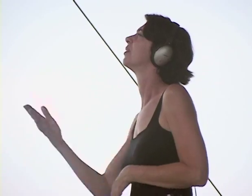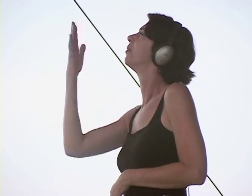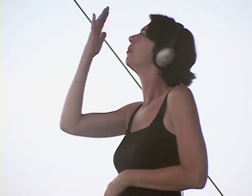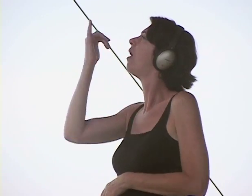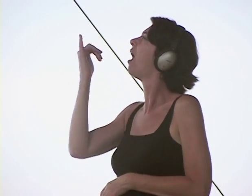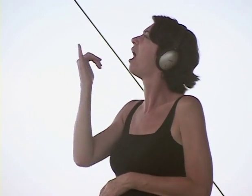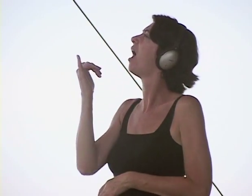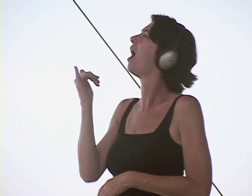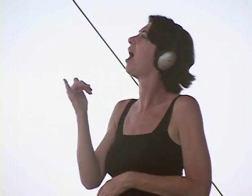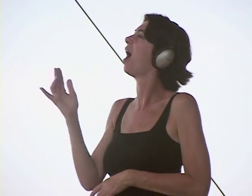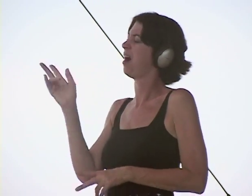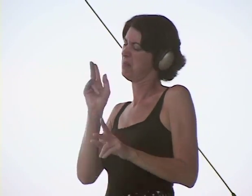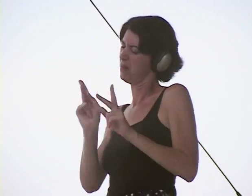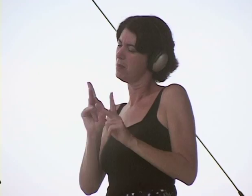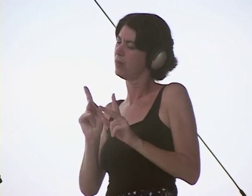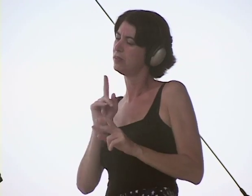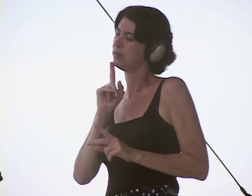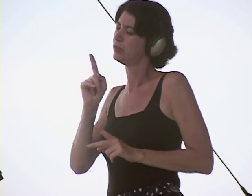Why?